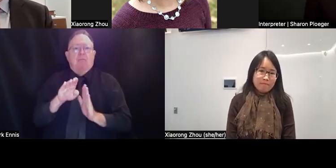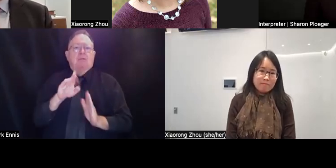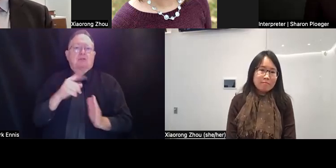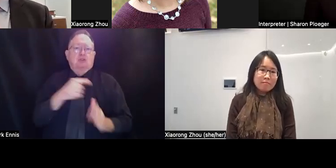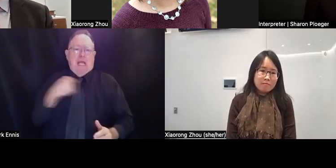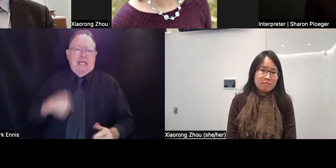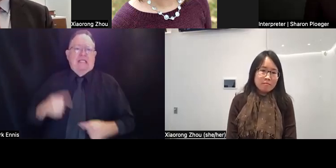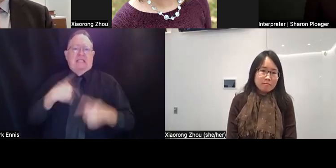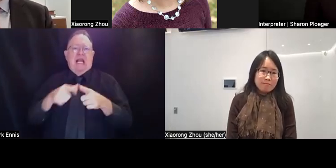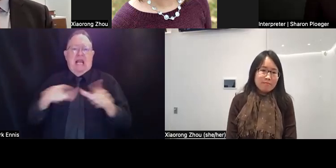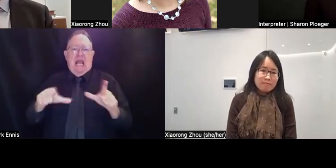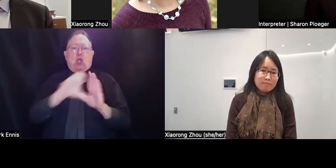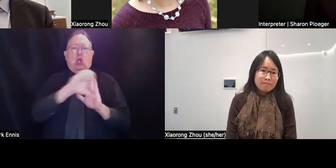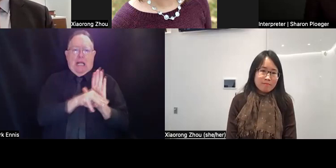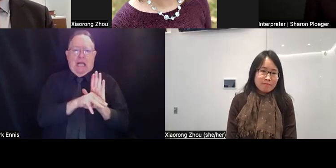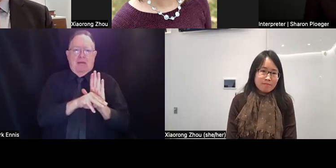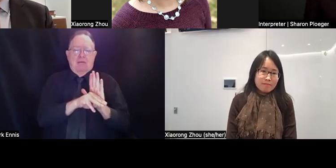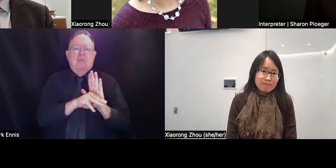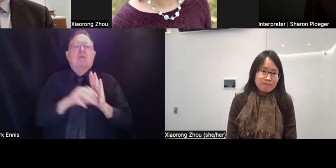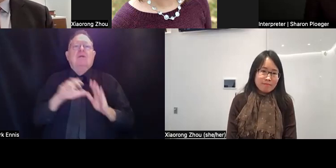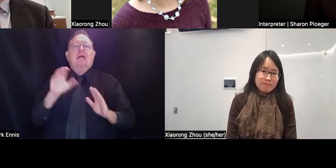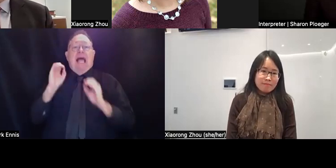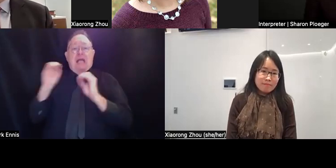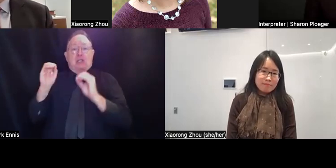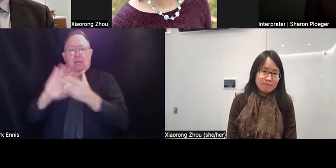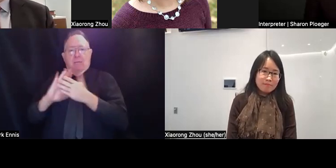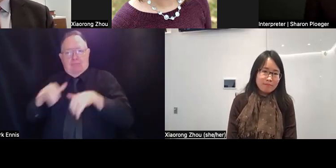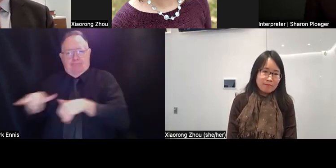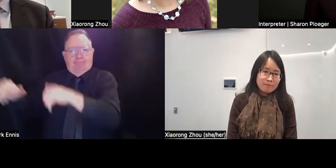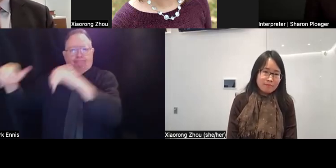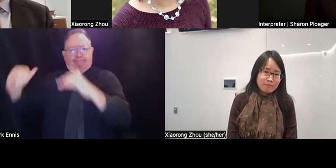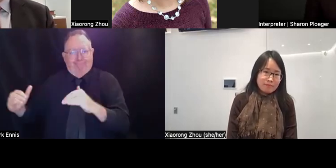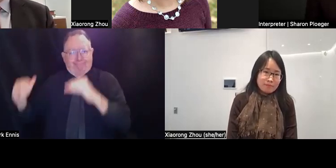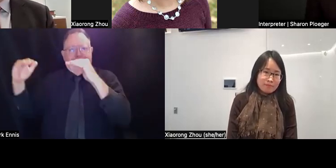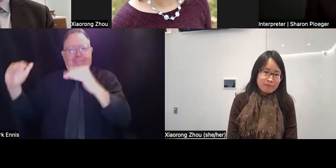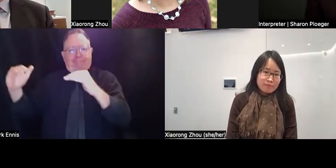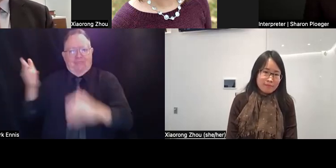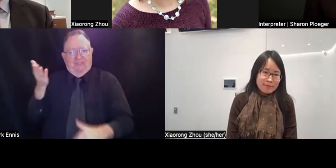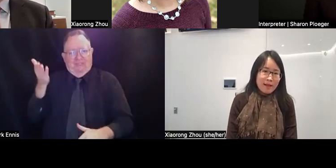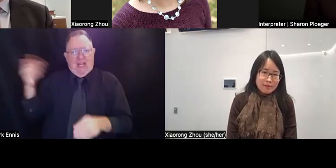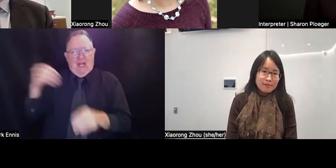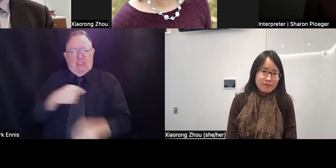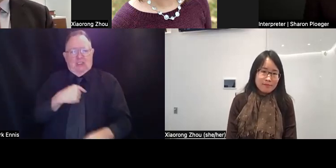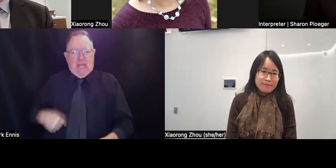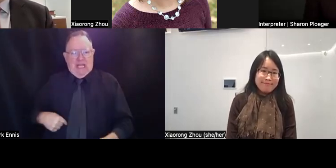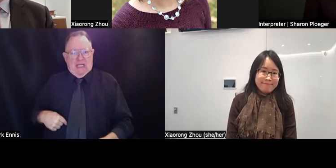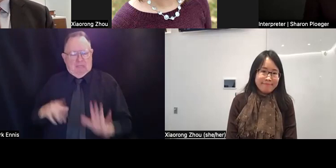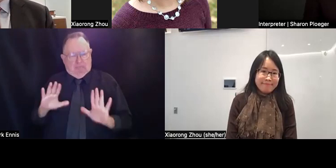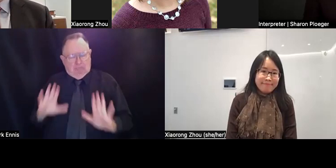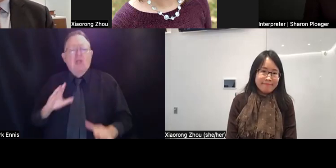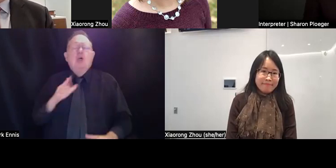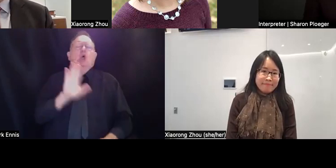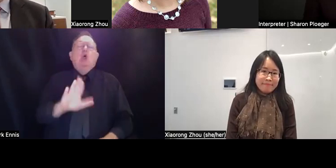to maybe standardize the education practices there. So what do you think is the future